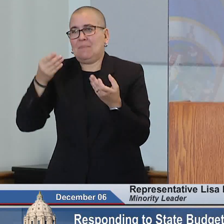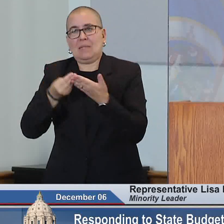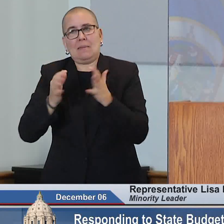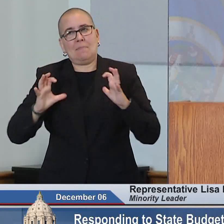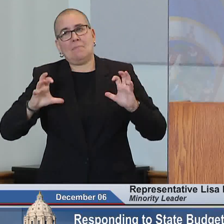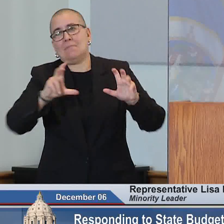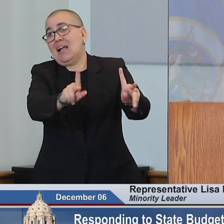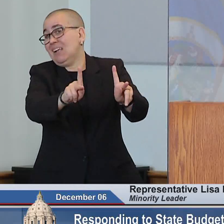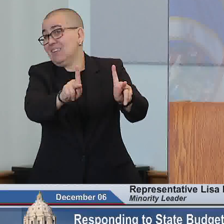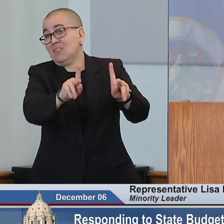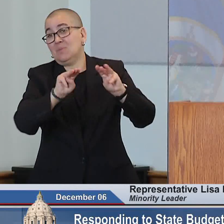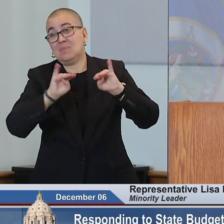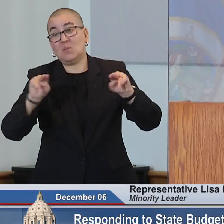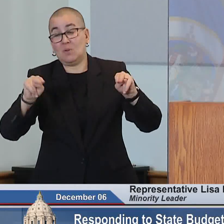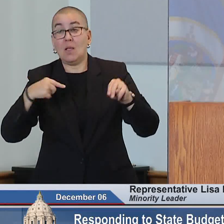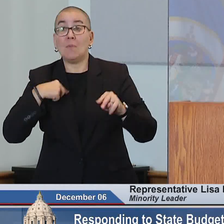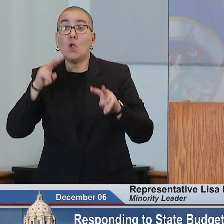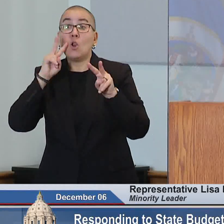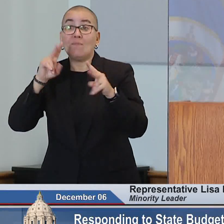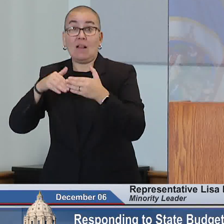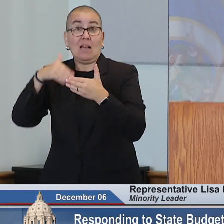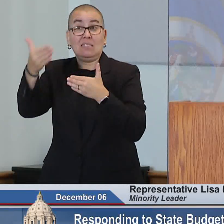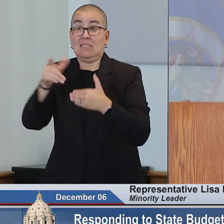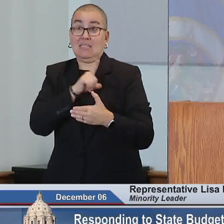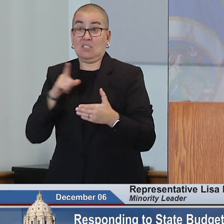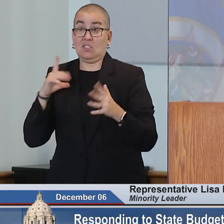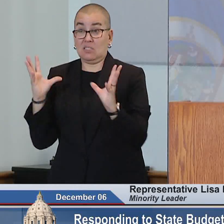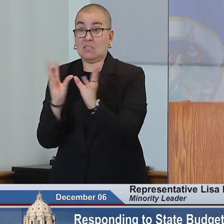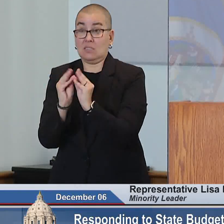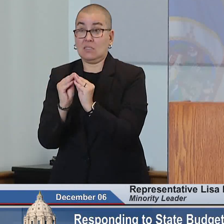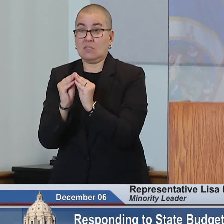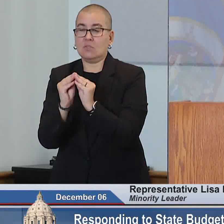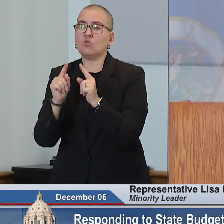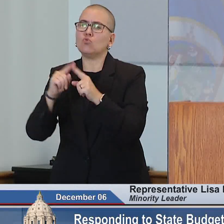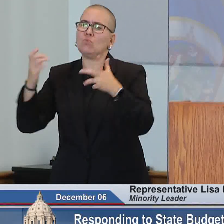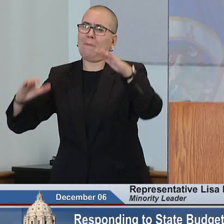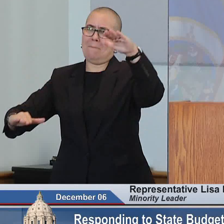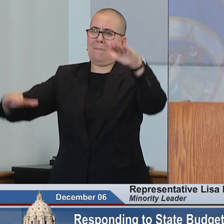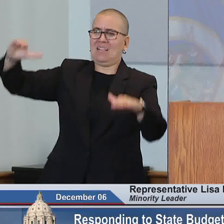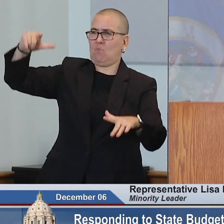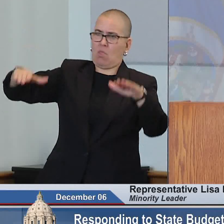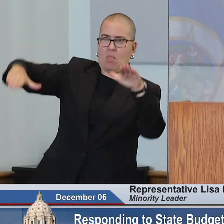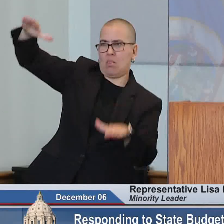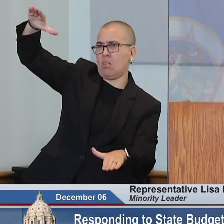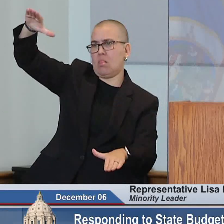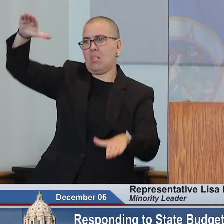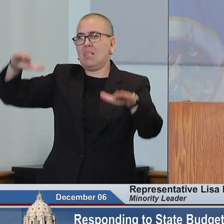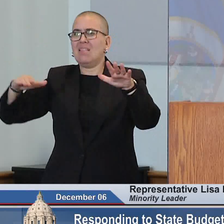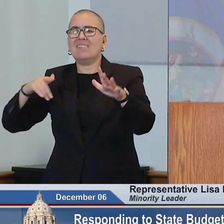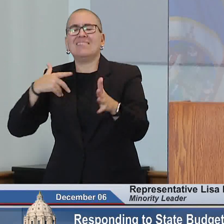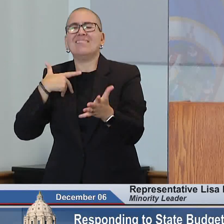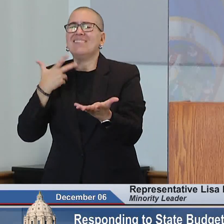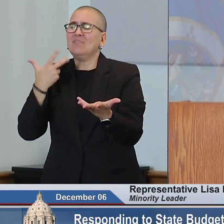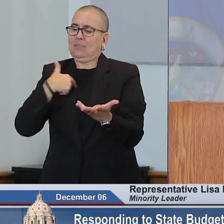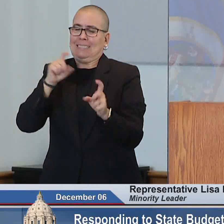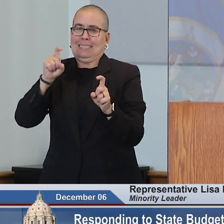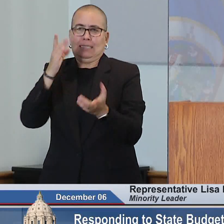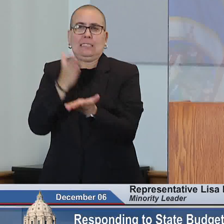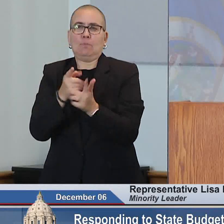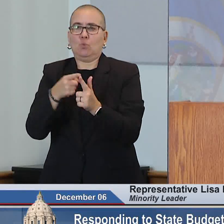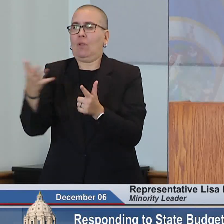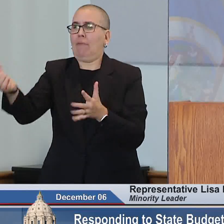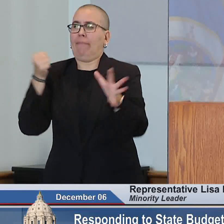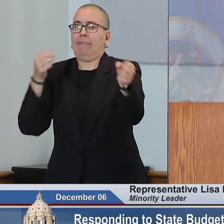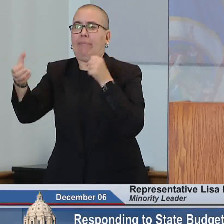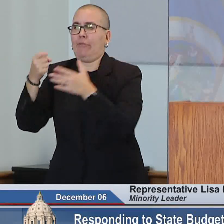I look forward to the next session, balancing out our revenues so we aren't taking so much from the families. But I can tell you,